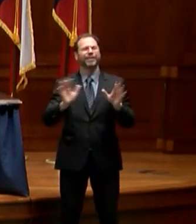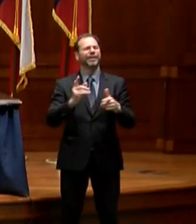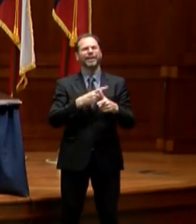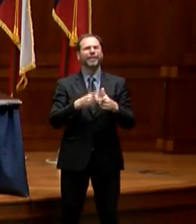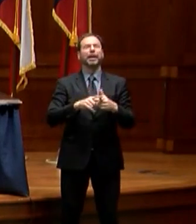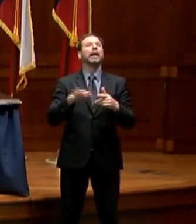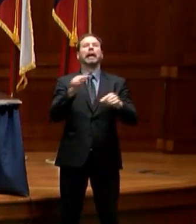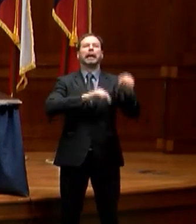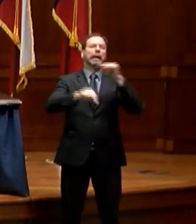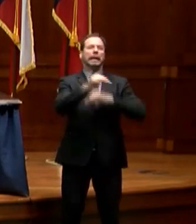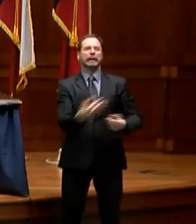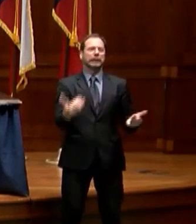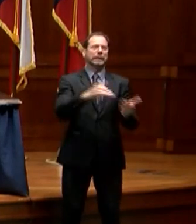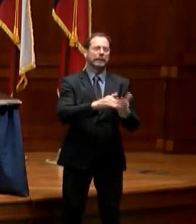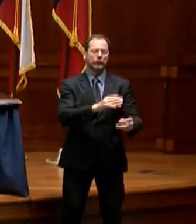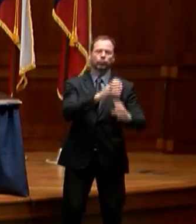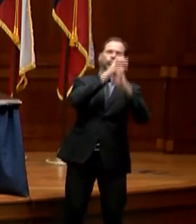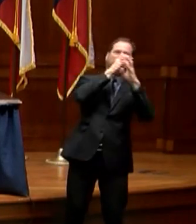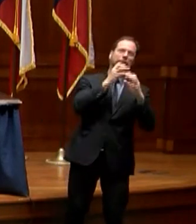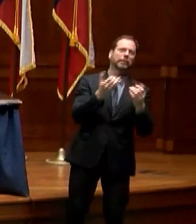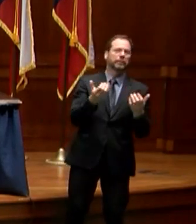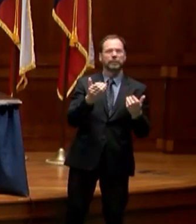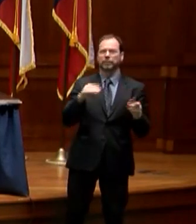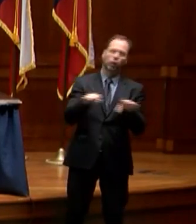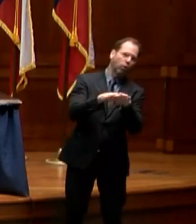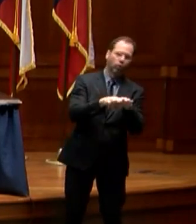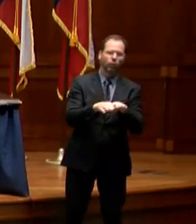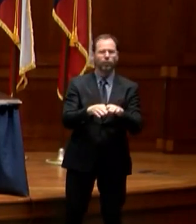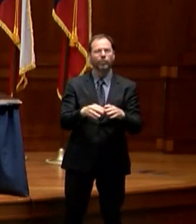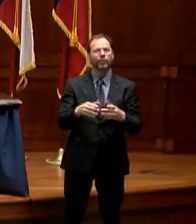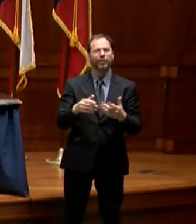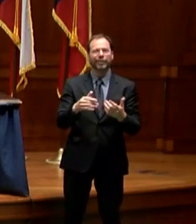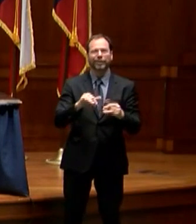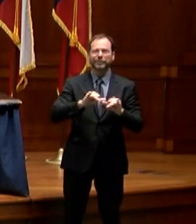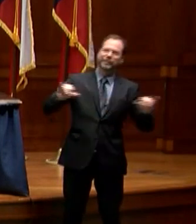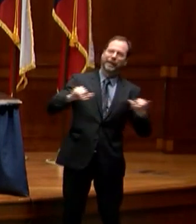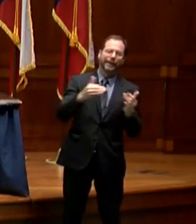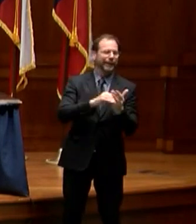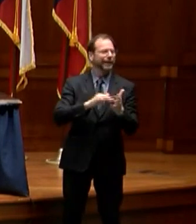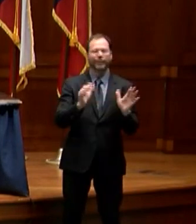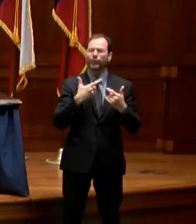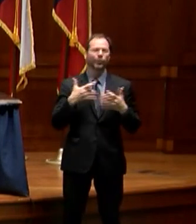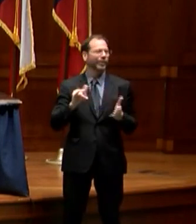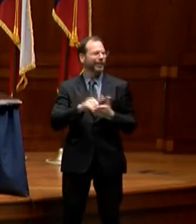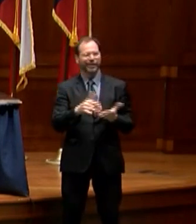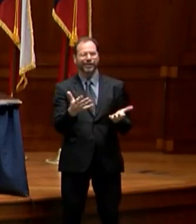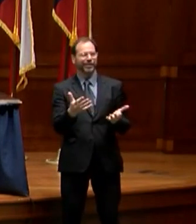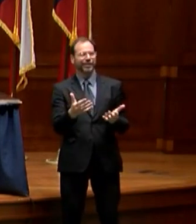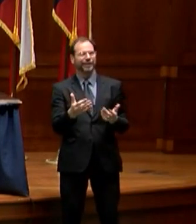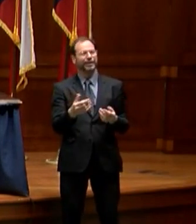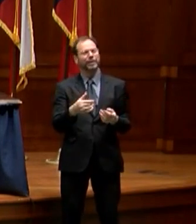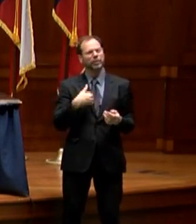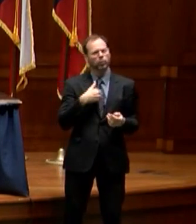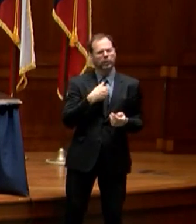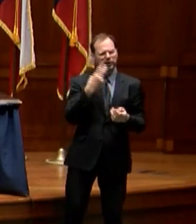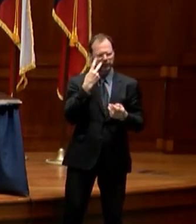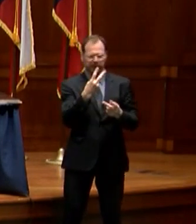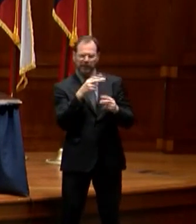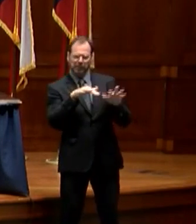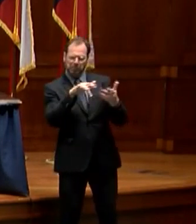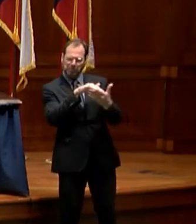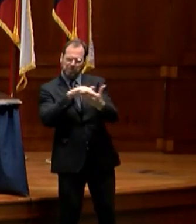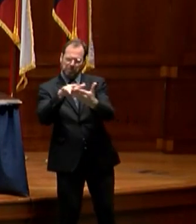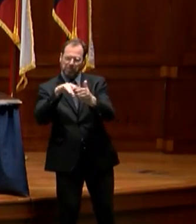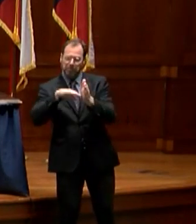to reapply, if you will, more stringent standards. So if I think as time goes on and we see